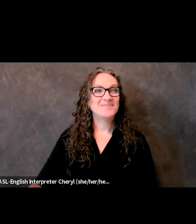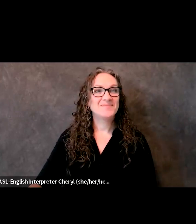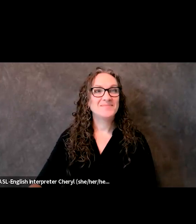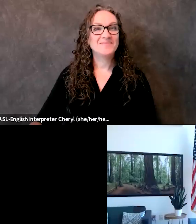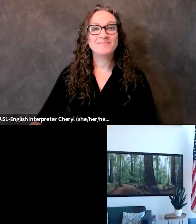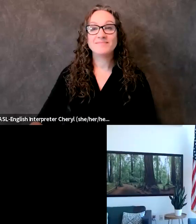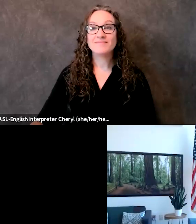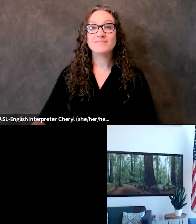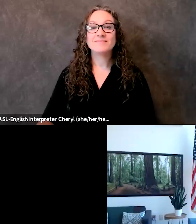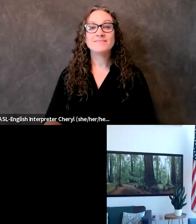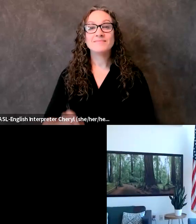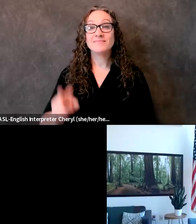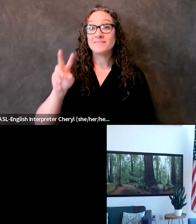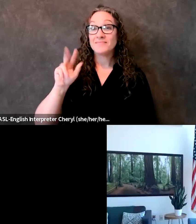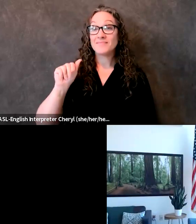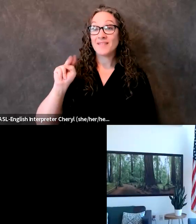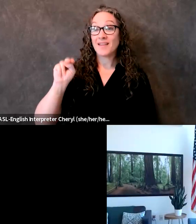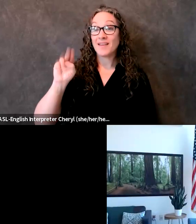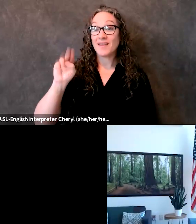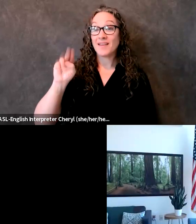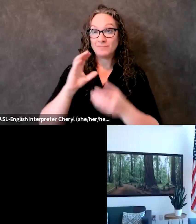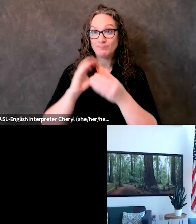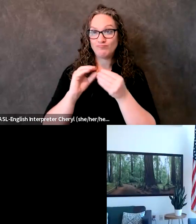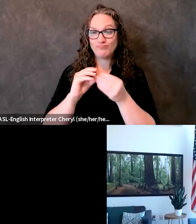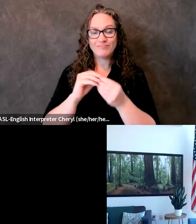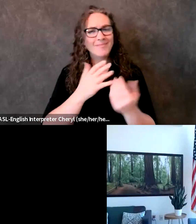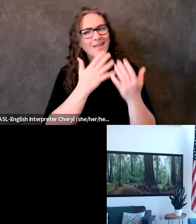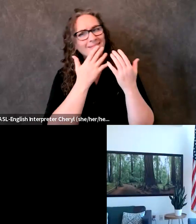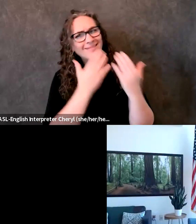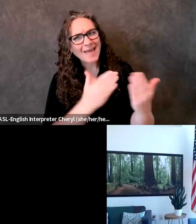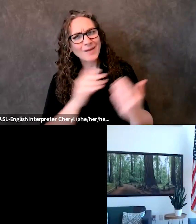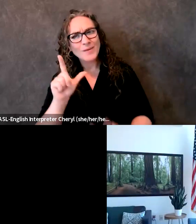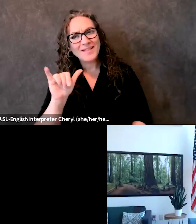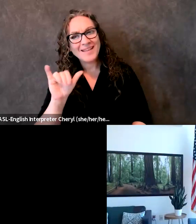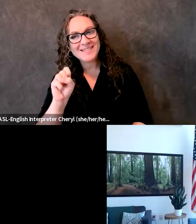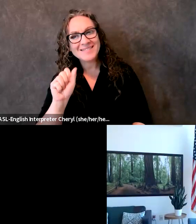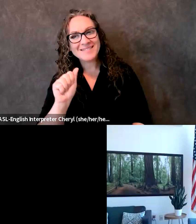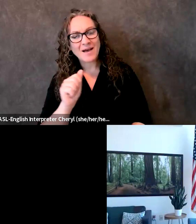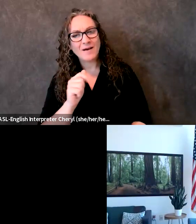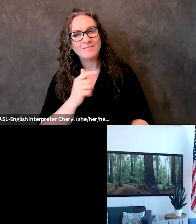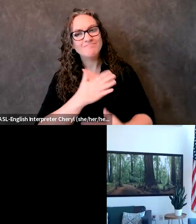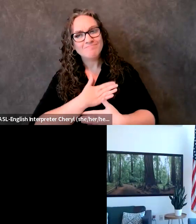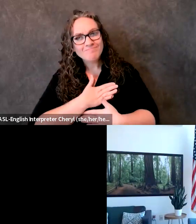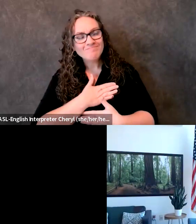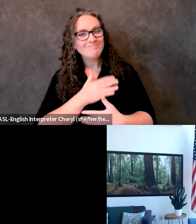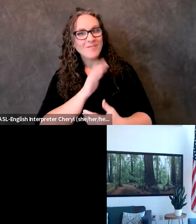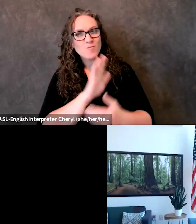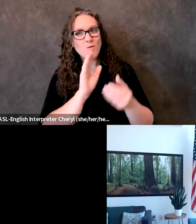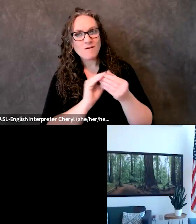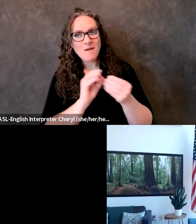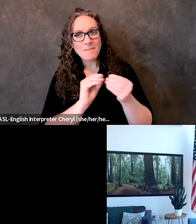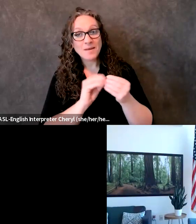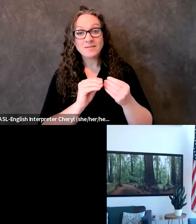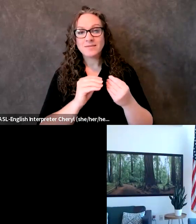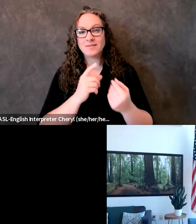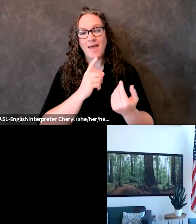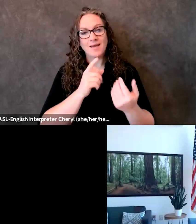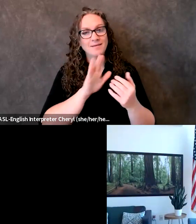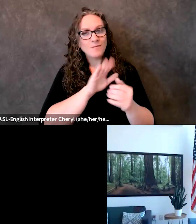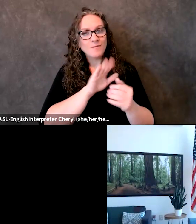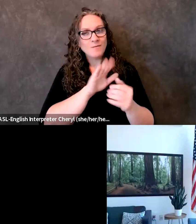Thank you very much, Lisa. Appreciate your remarks and appreciate, again, just that ongoing